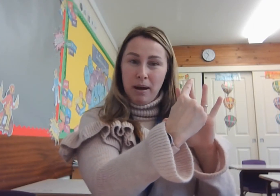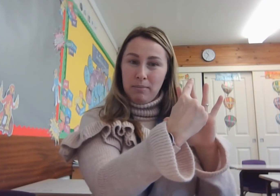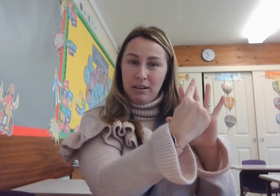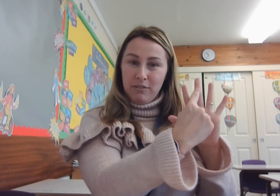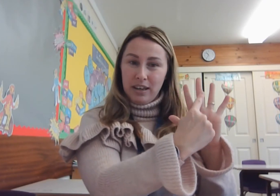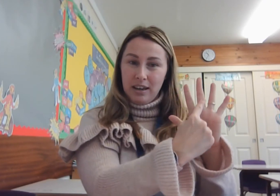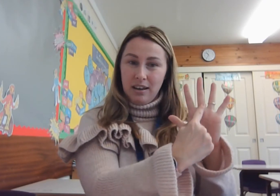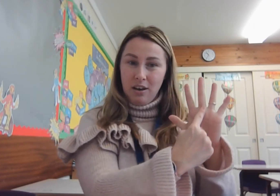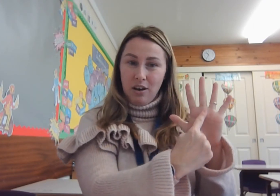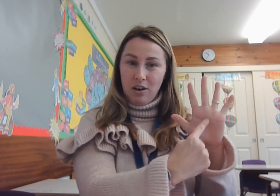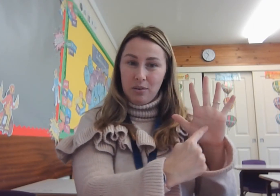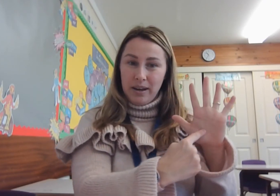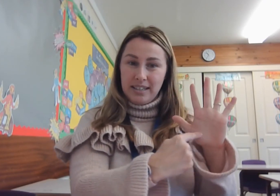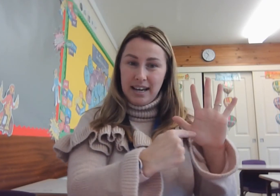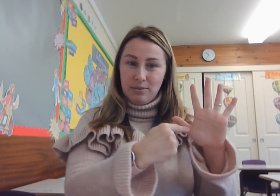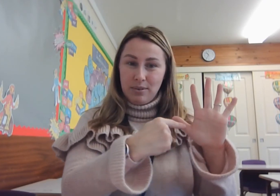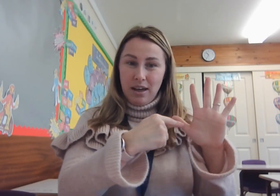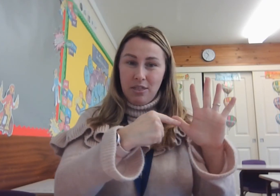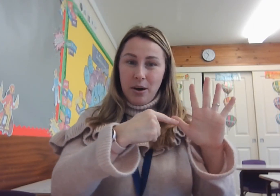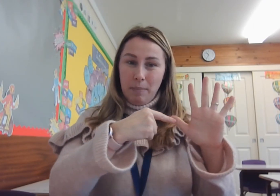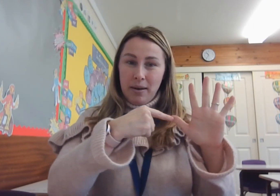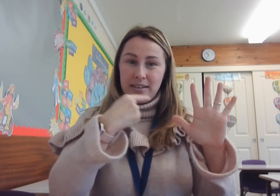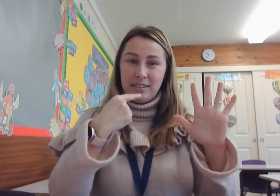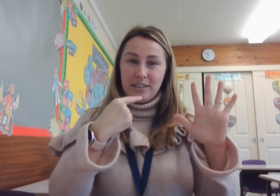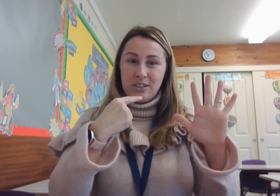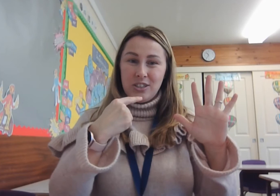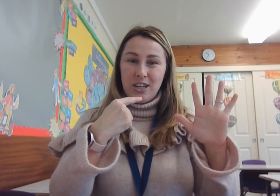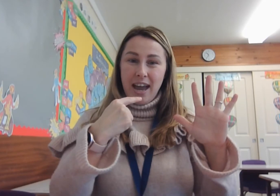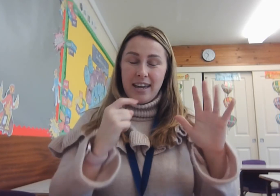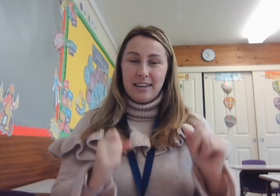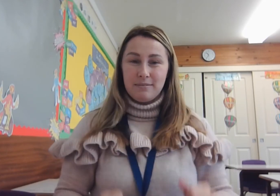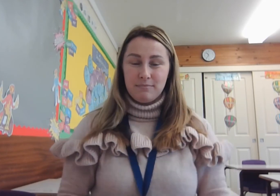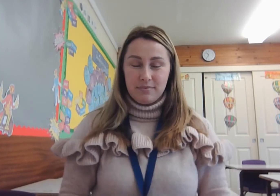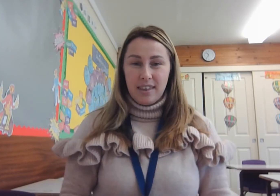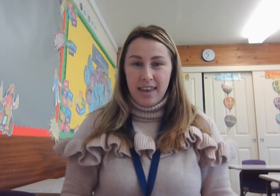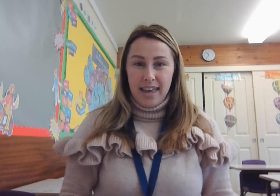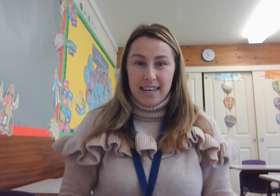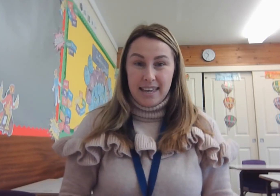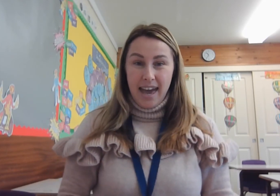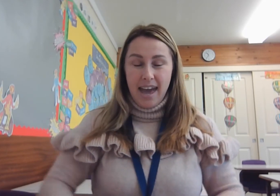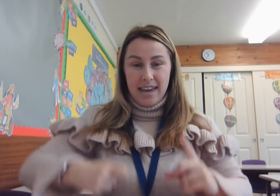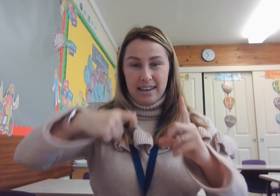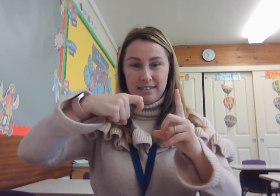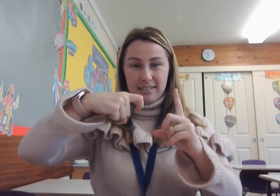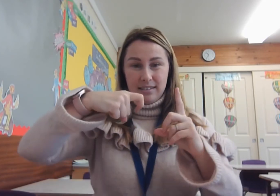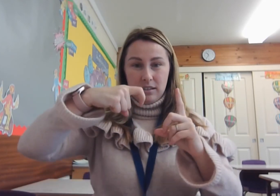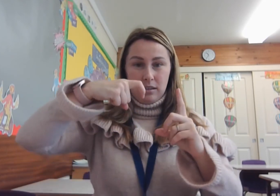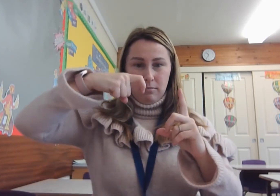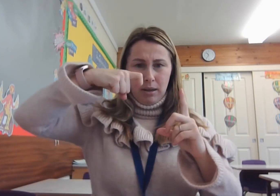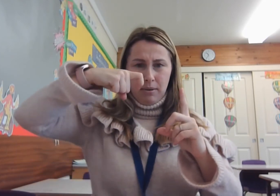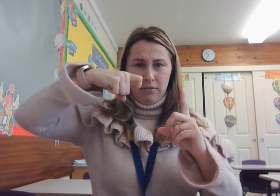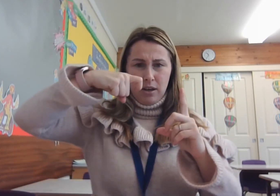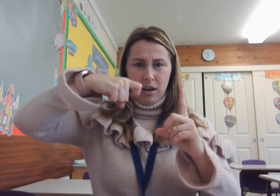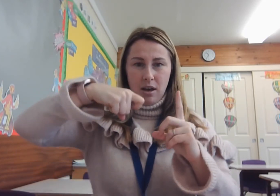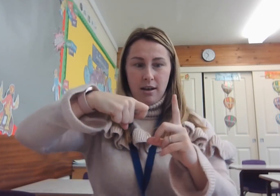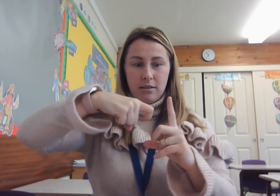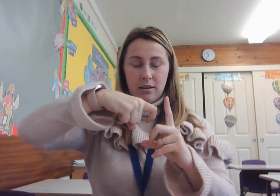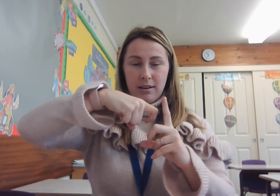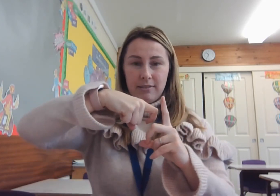middle finger all the way down to our thumb. J. K. Bit of a curl on our